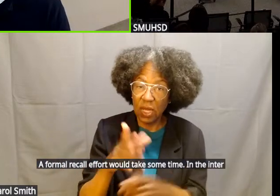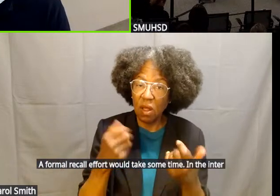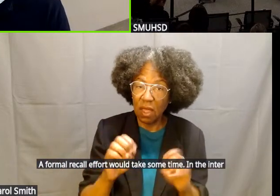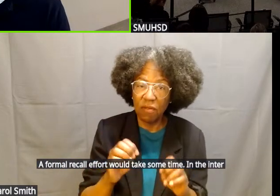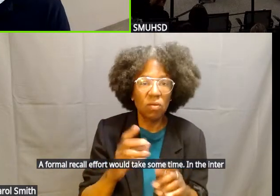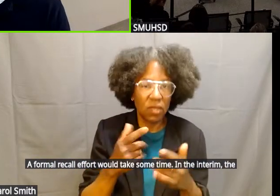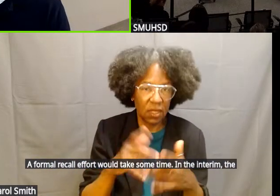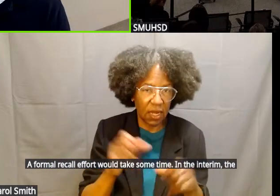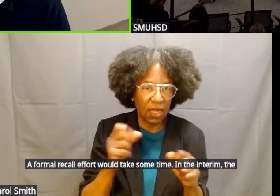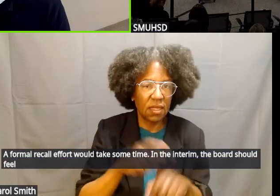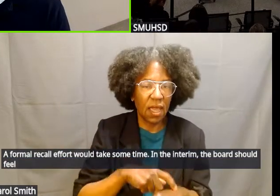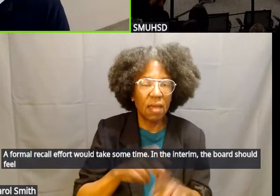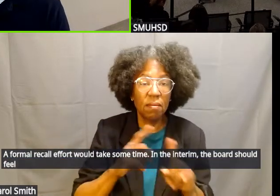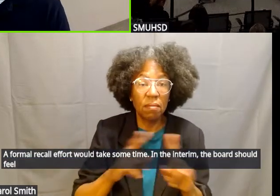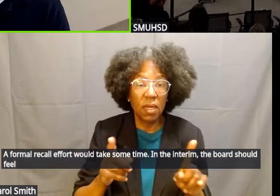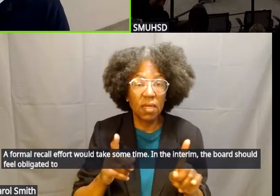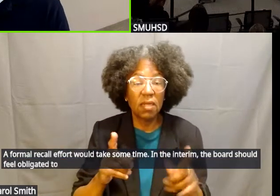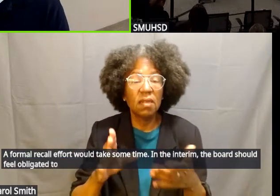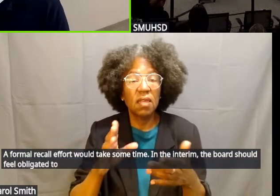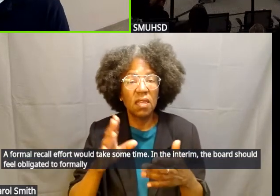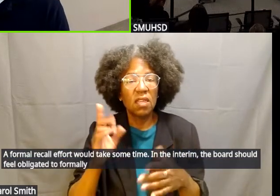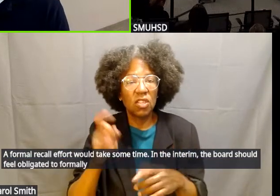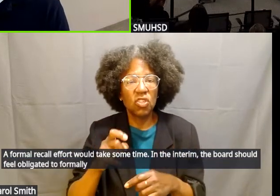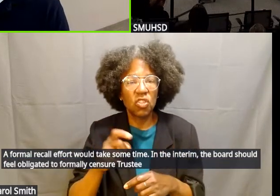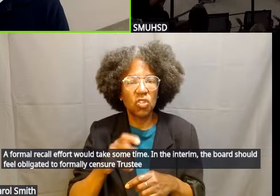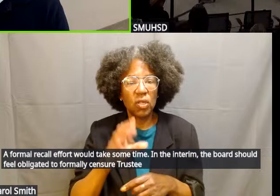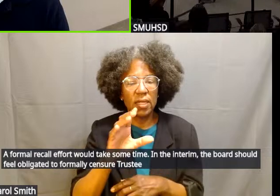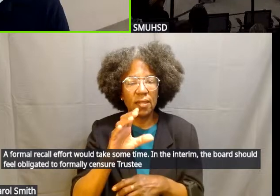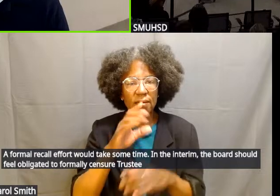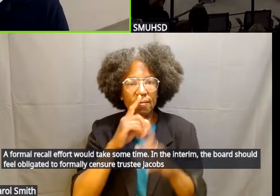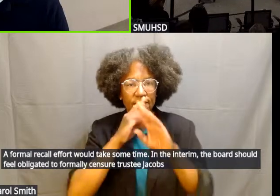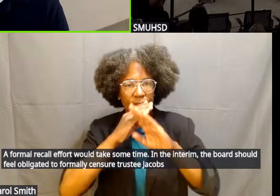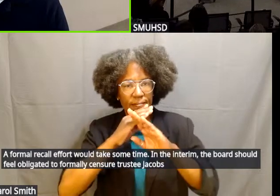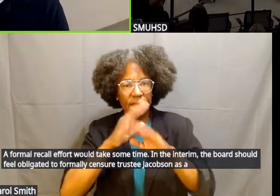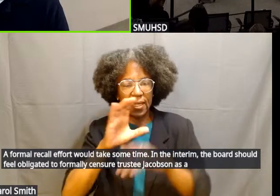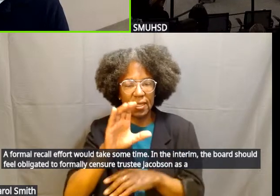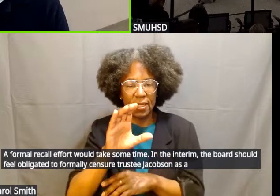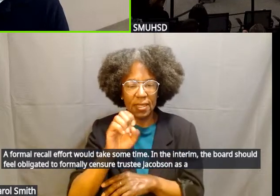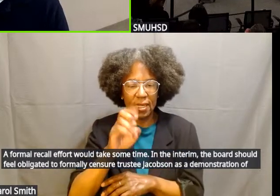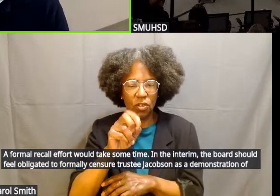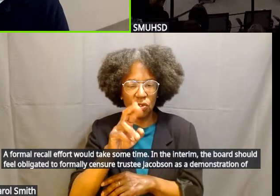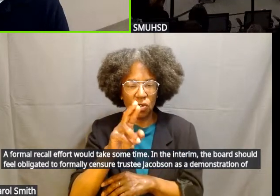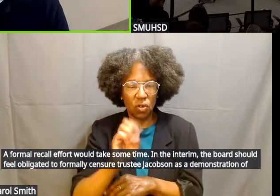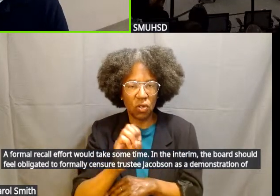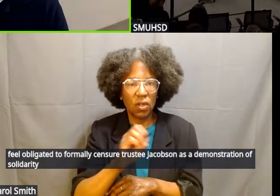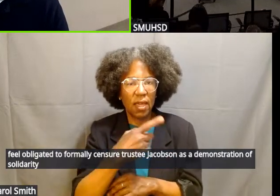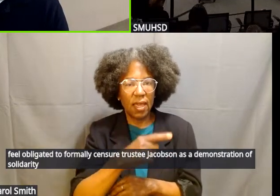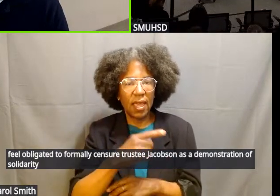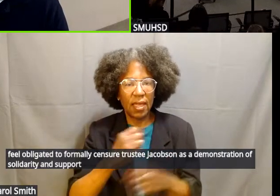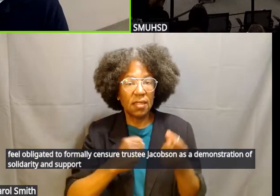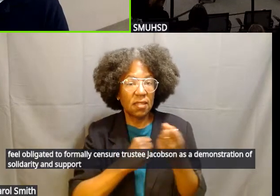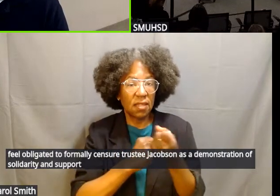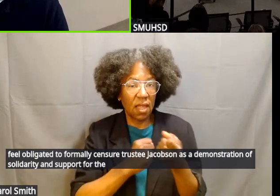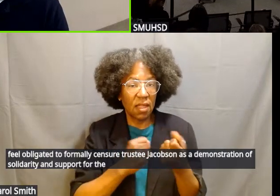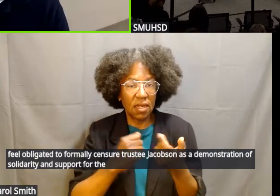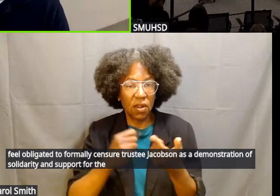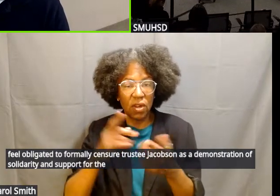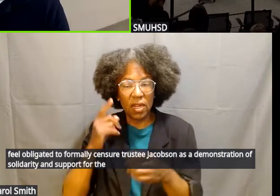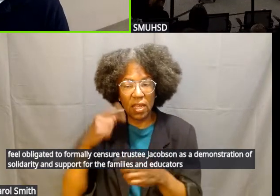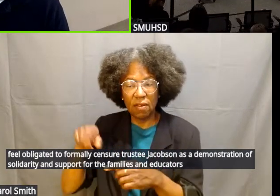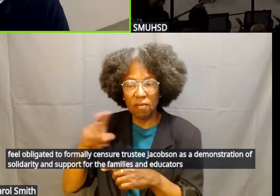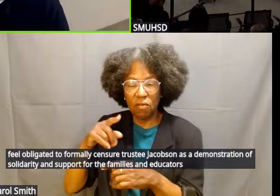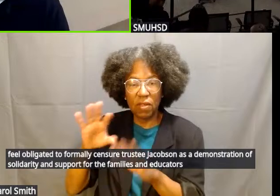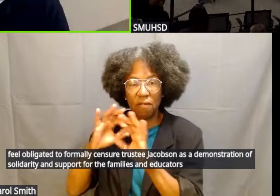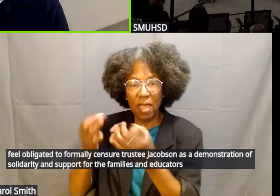should feel obligated to formally censure Trustee Jacobson as a demonstration of solidarity and support for the families and educators